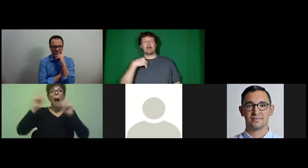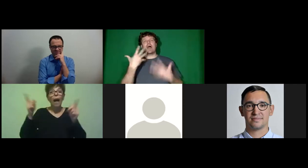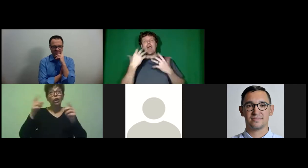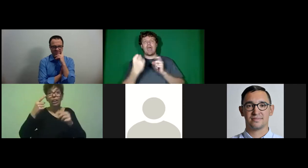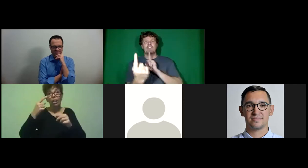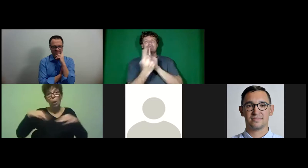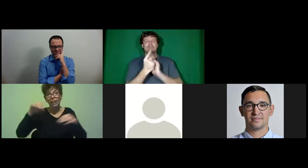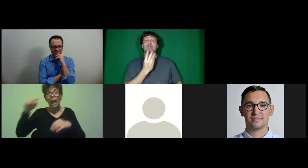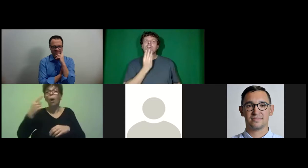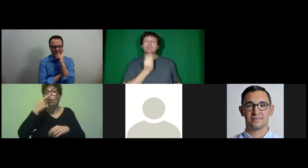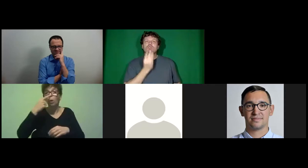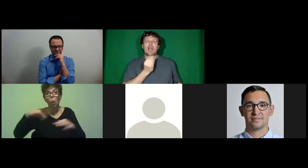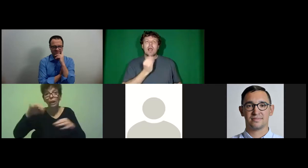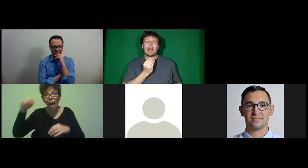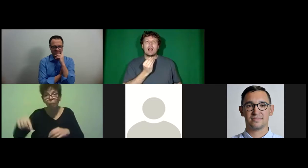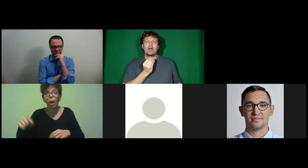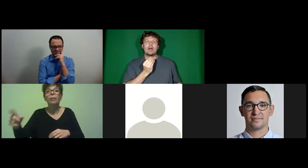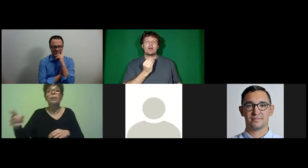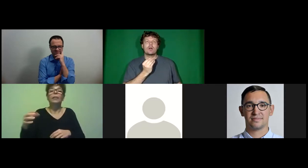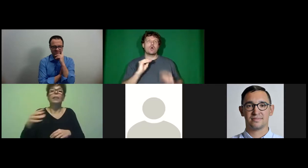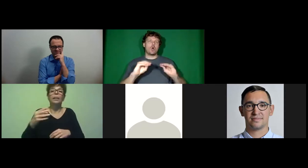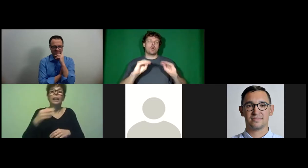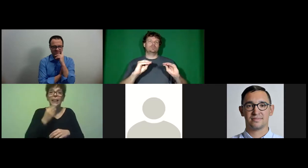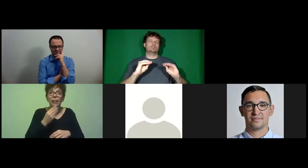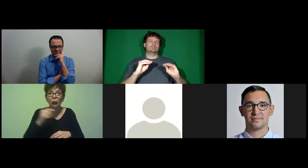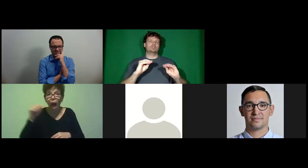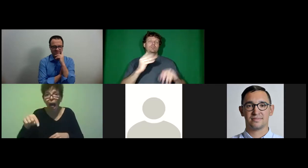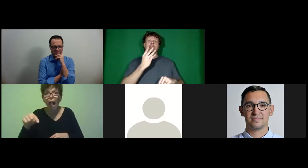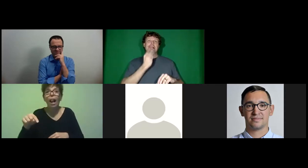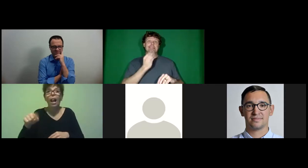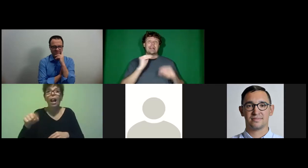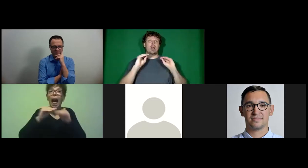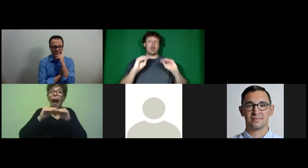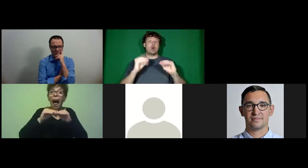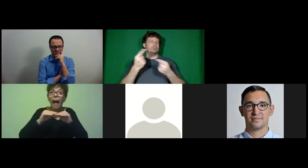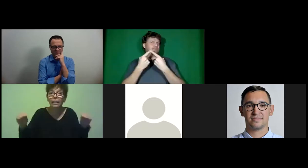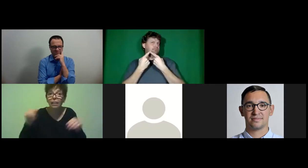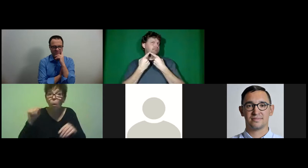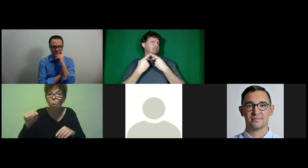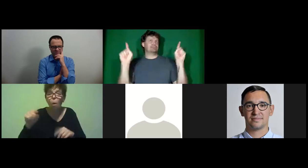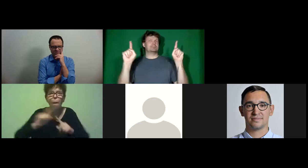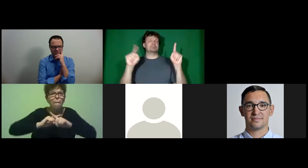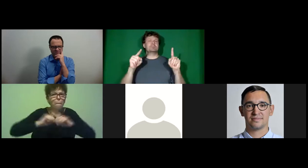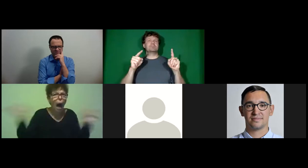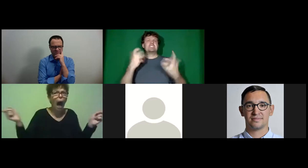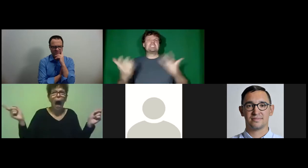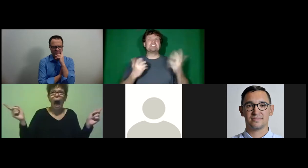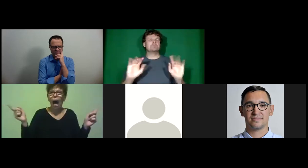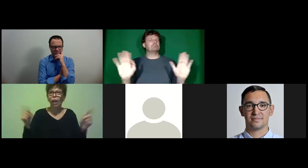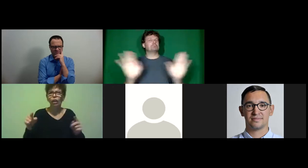of intense, aggressive energy to make sure that we win. And then I actually saw a coach from